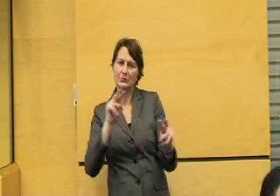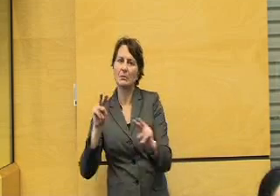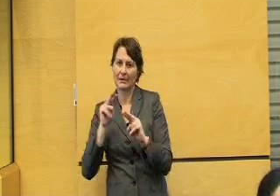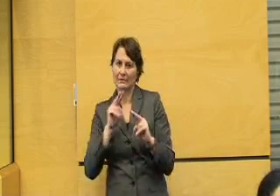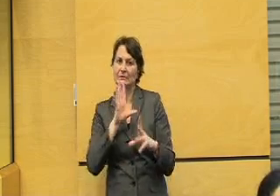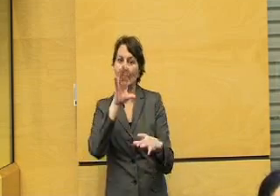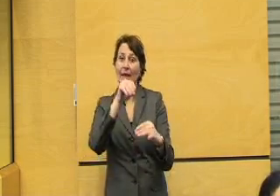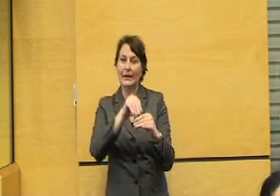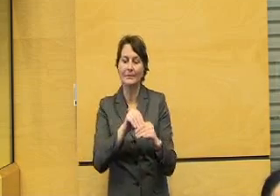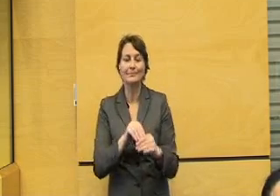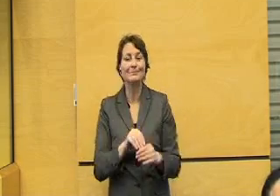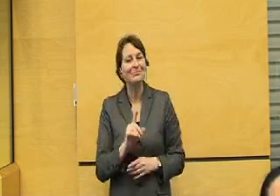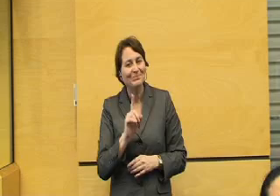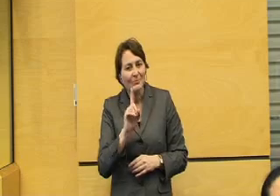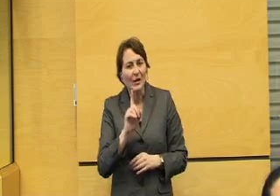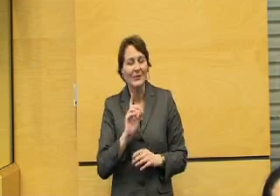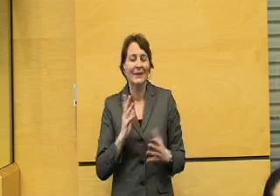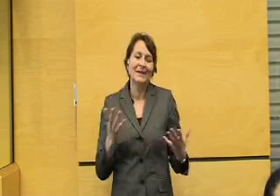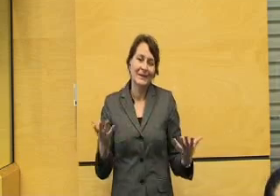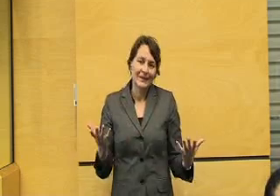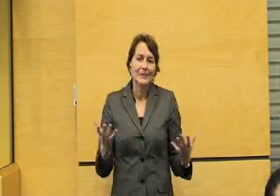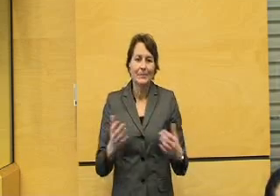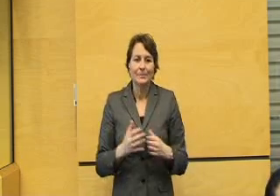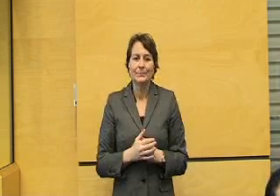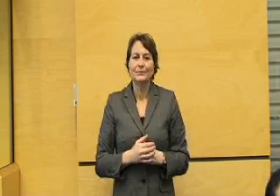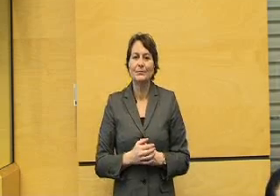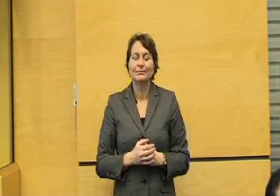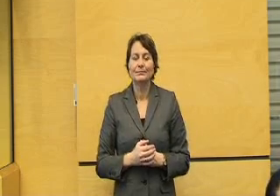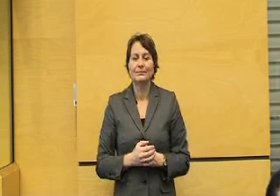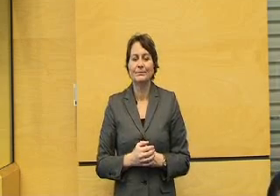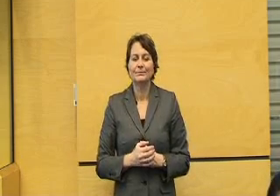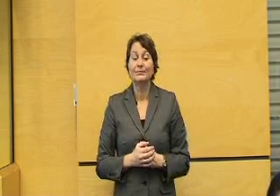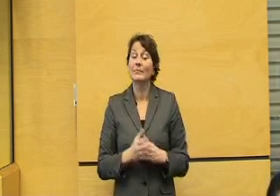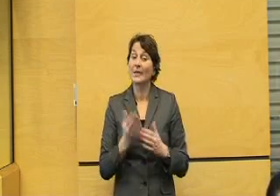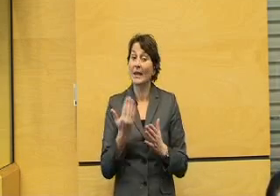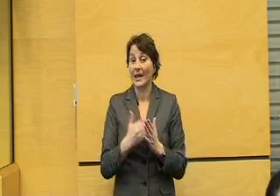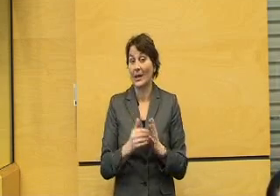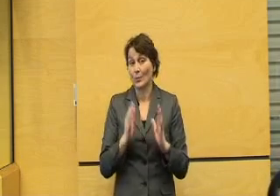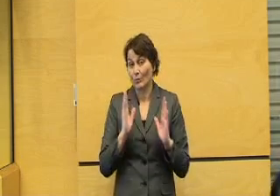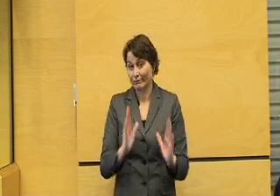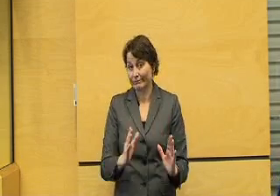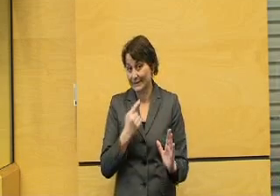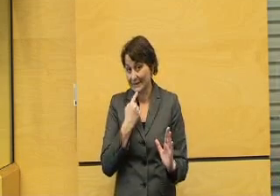But of course, I will reiterate here,